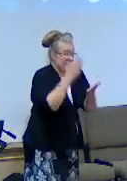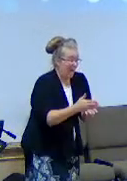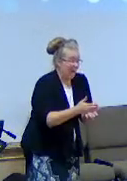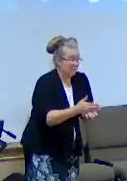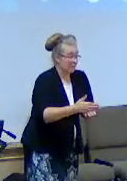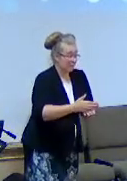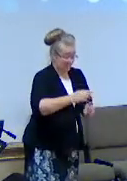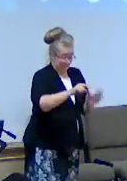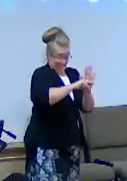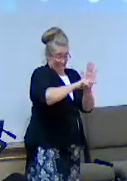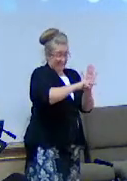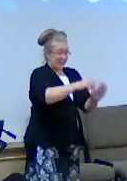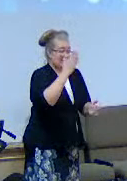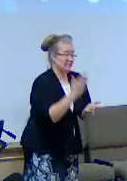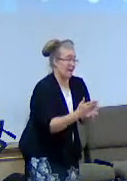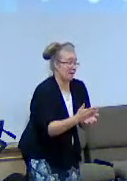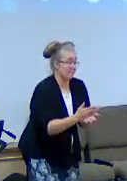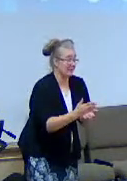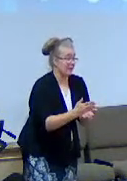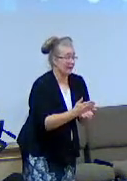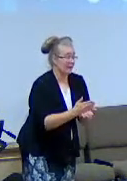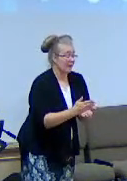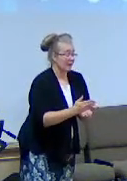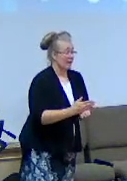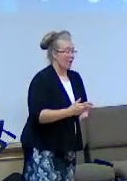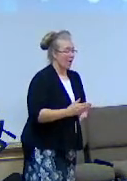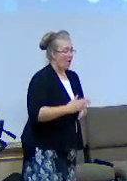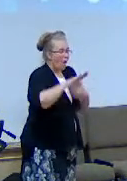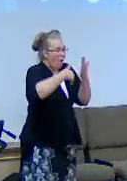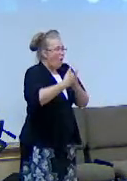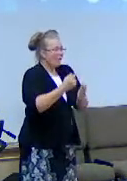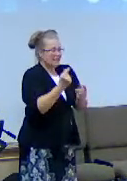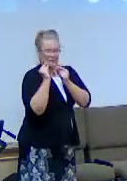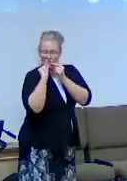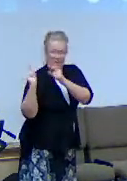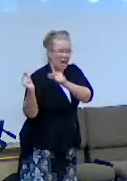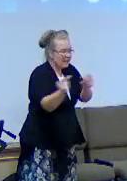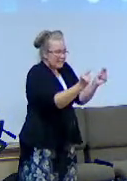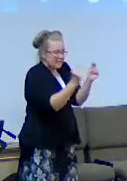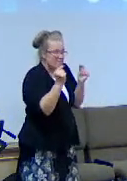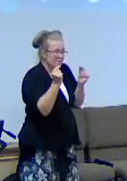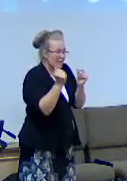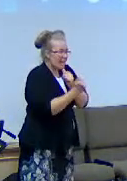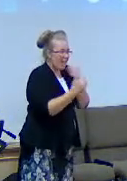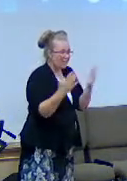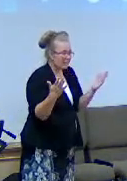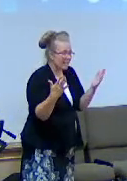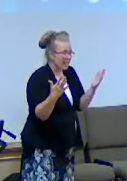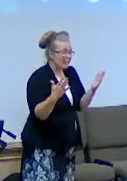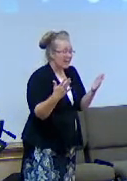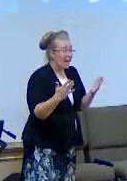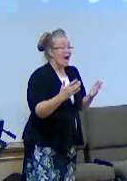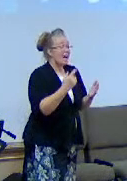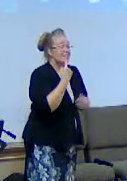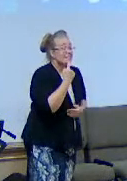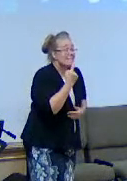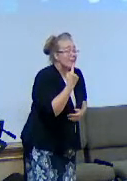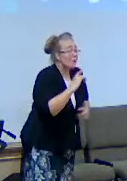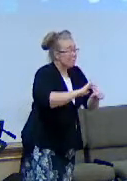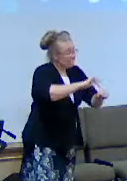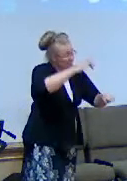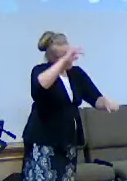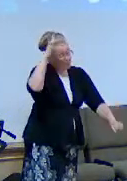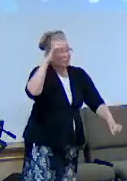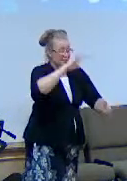take out the negativity, if we can take out all the gossip and everything that's transpiring, I've come to tell you, there's a miracle